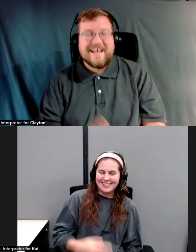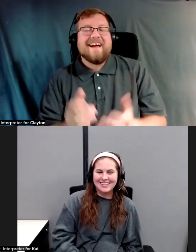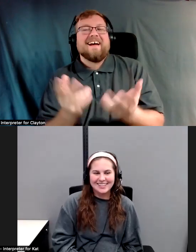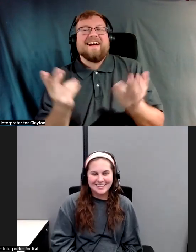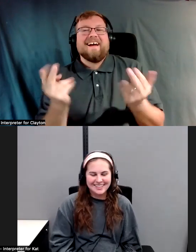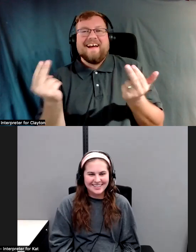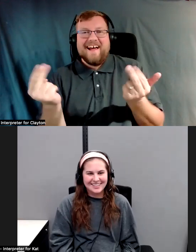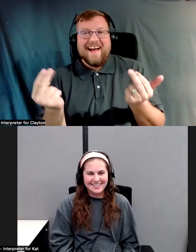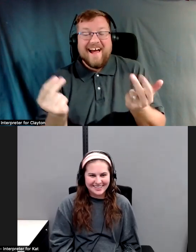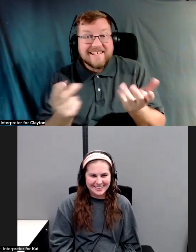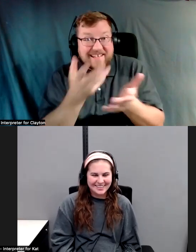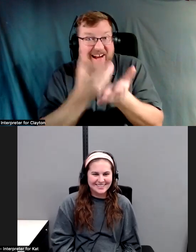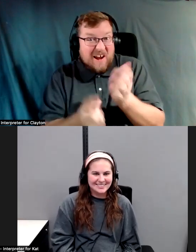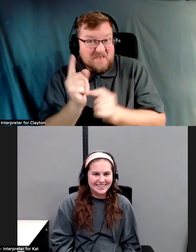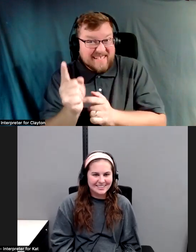Did we just cut out for a second?